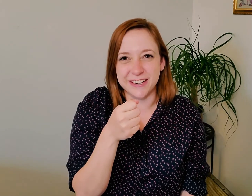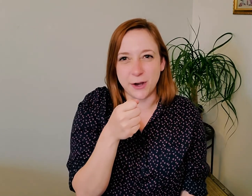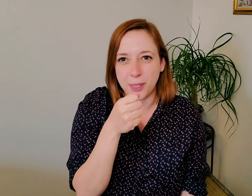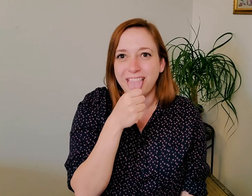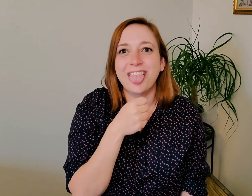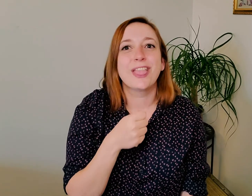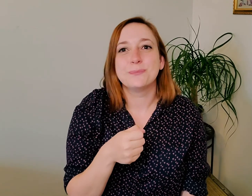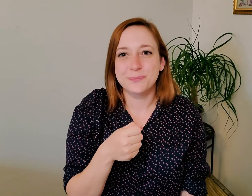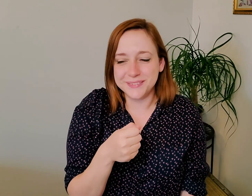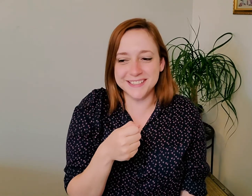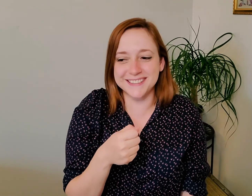out.